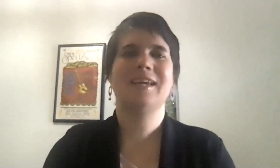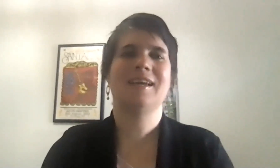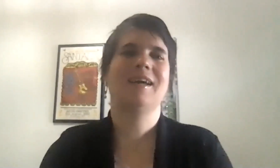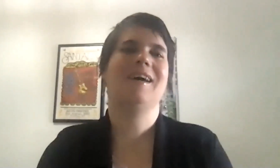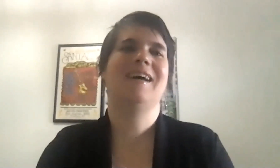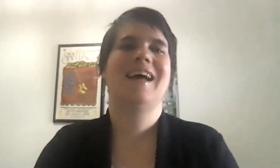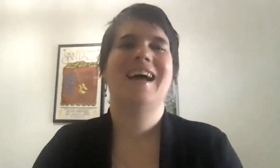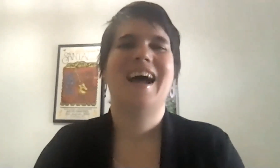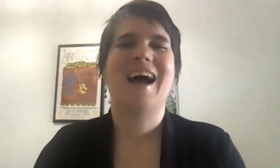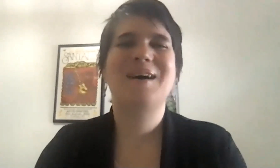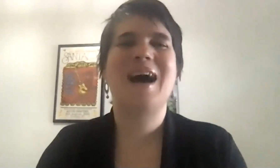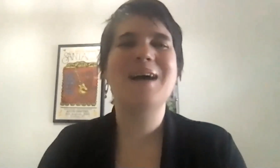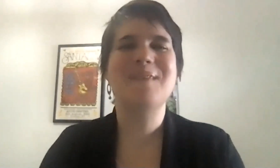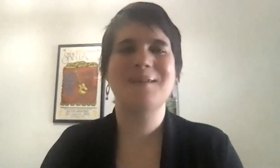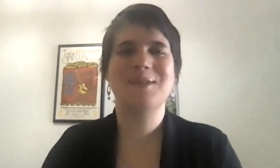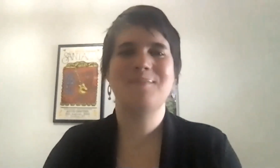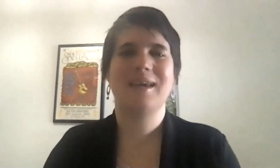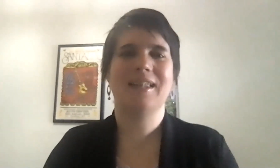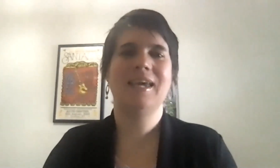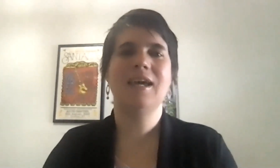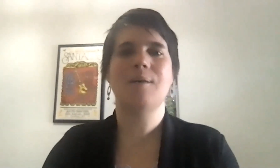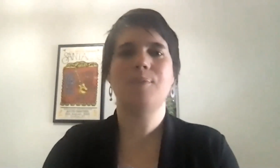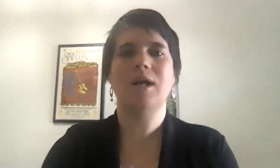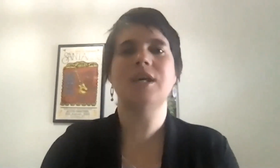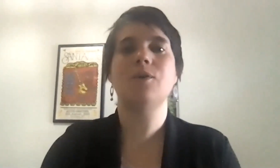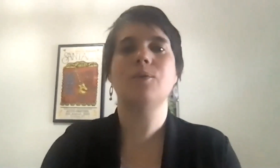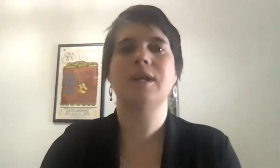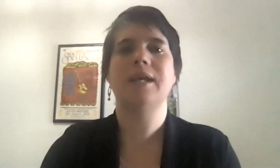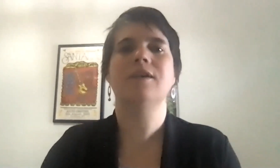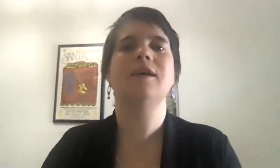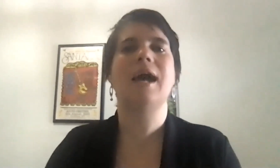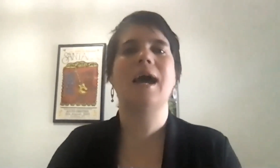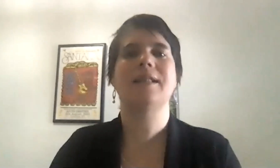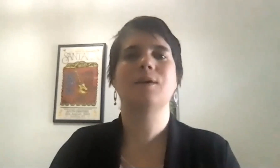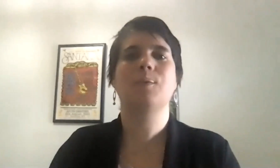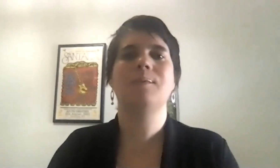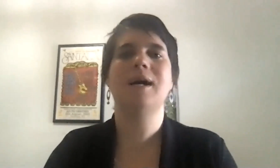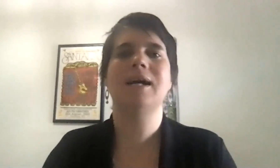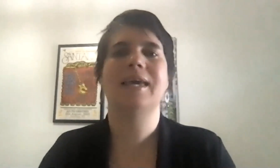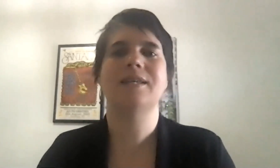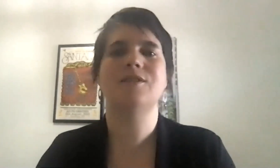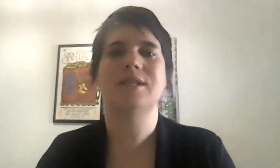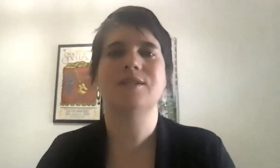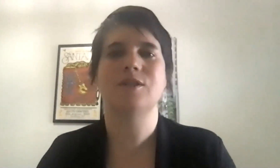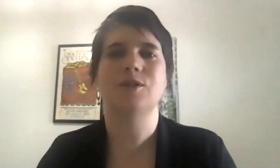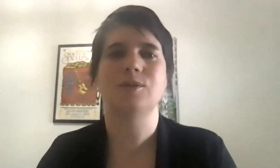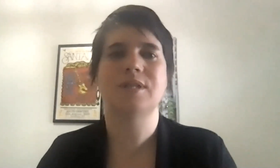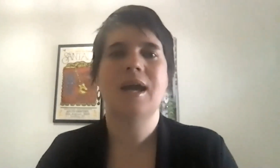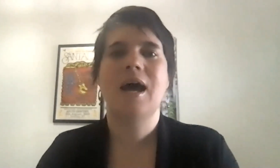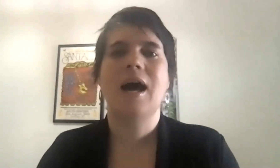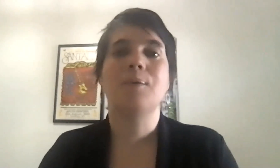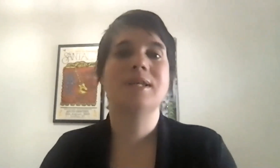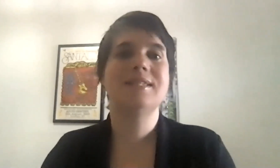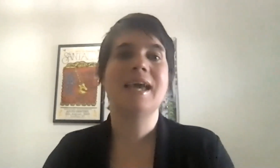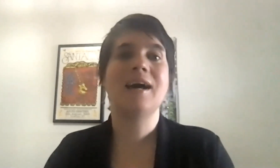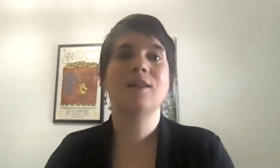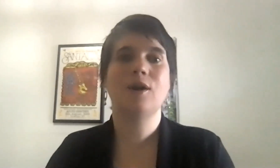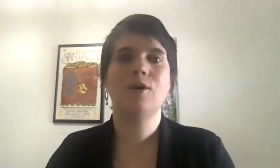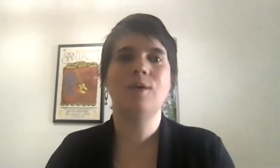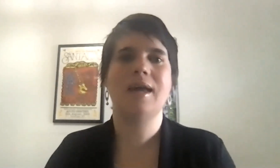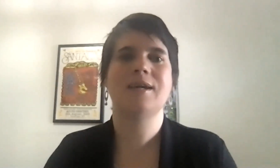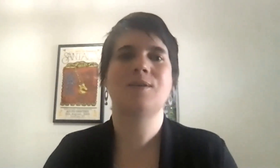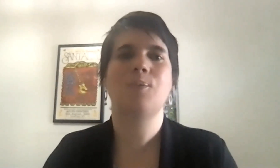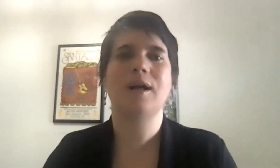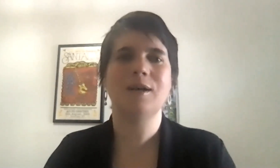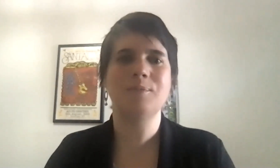Good morning. I'm Pamela Bailey, a project coordinator at the Wilmot Cancer Institute. I want to say